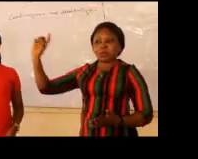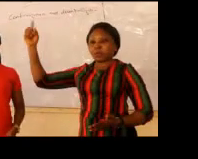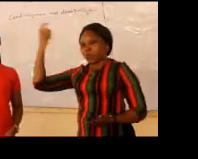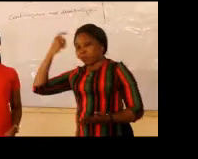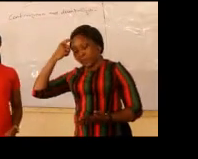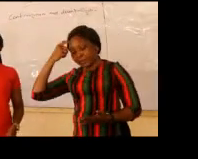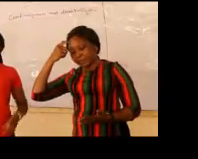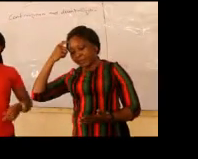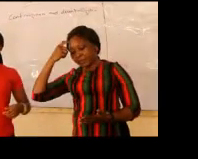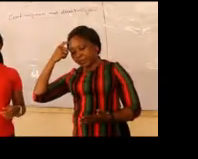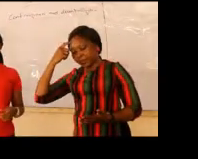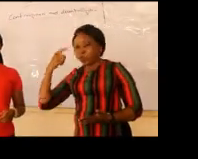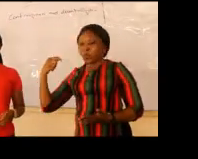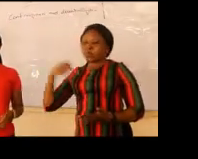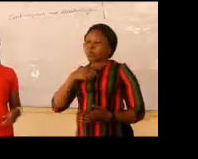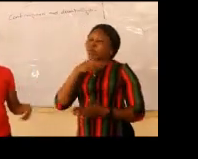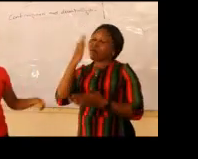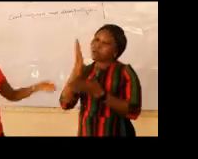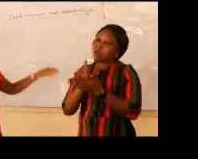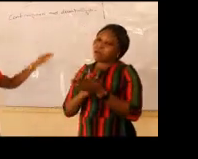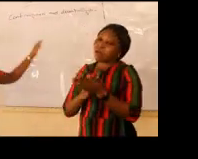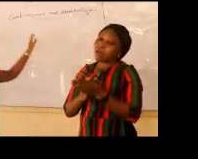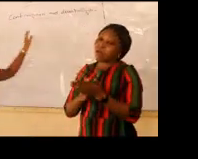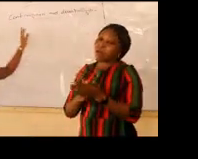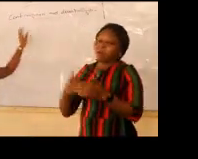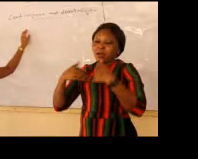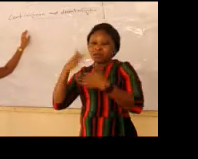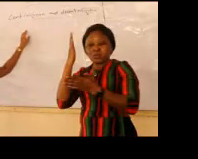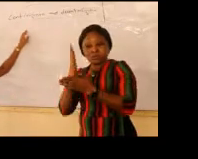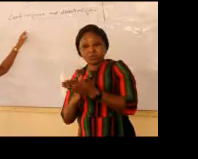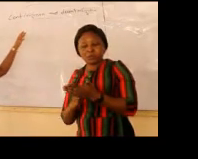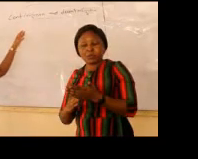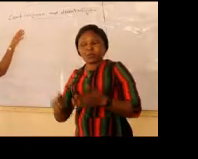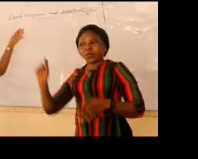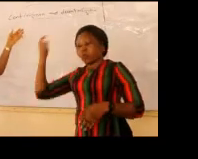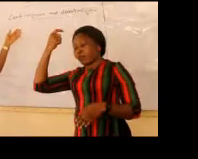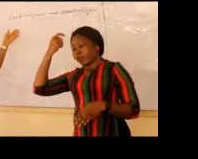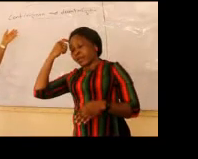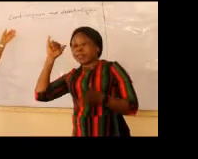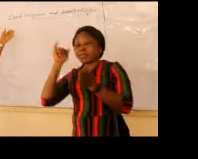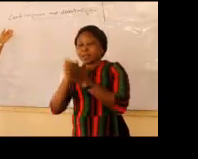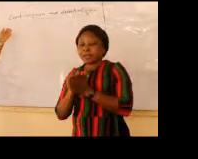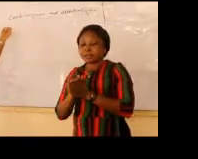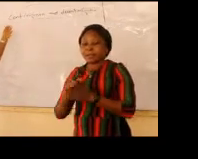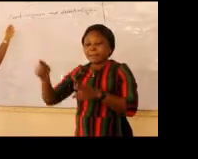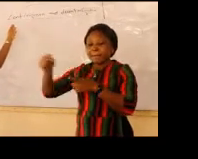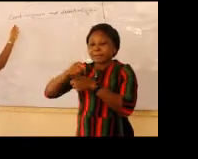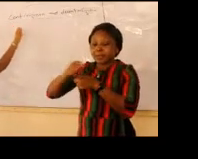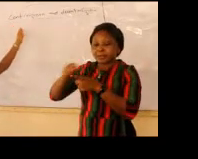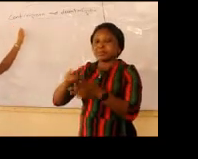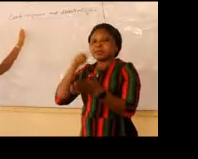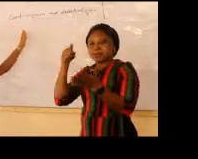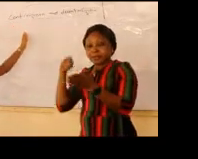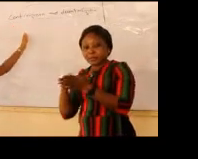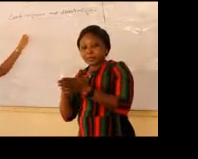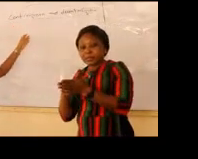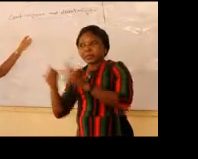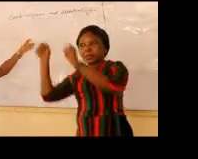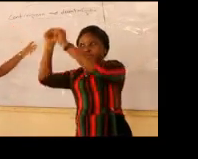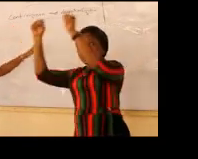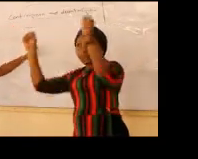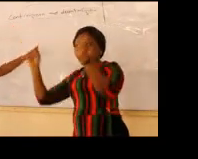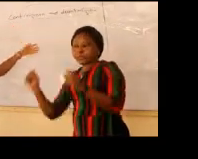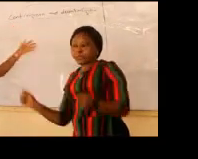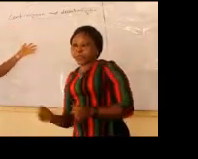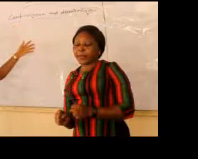now. So we have some countries that practice this system. So I should say that the country that practices centralization in the